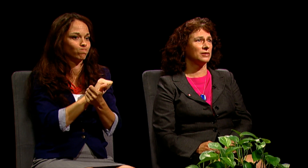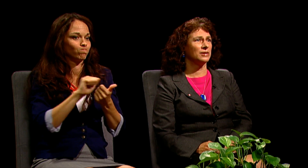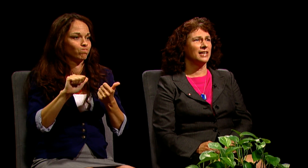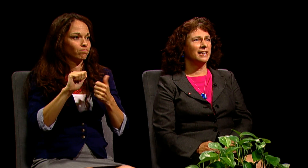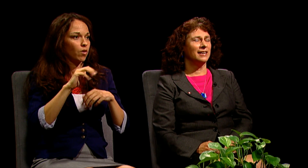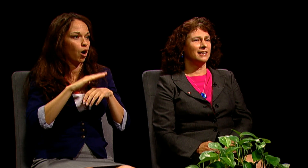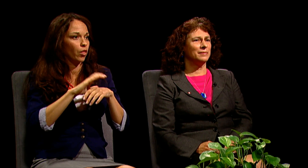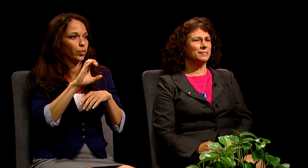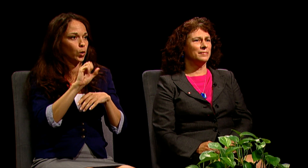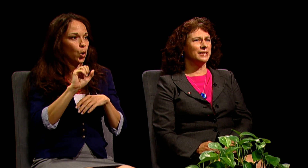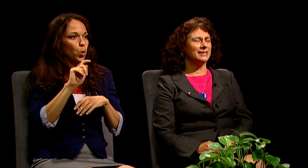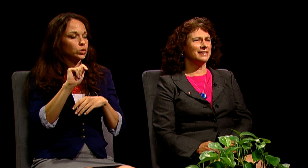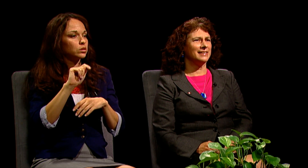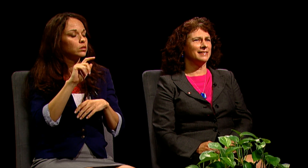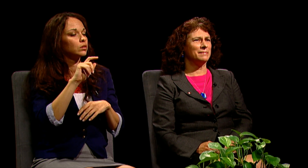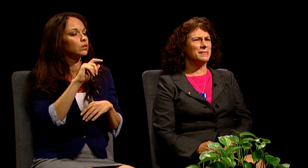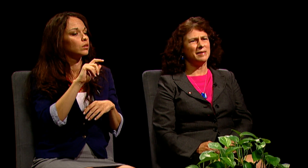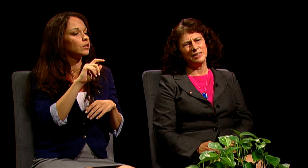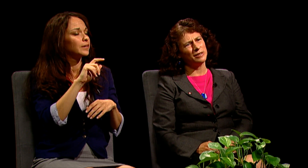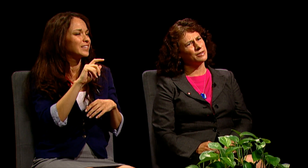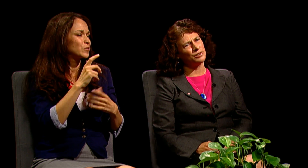system. So,